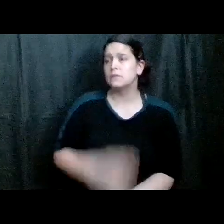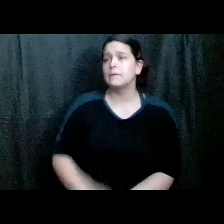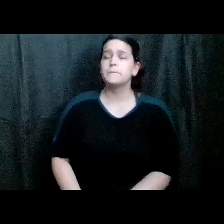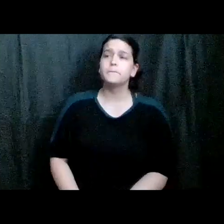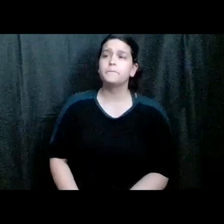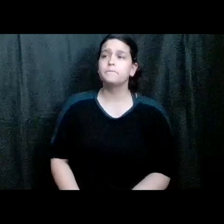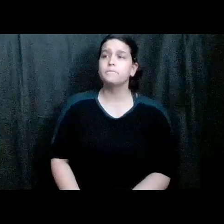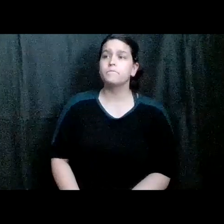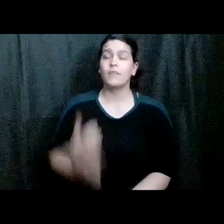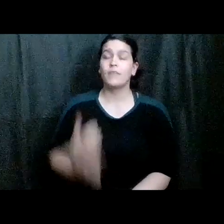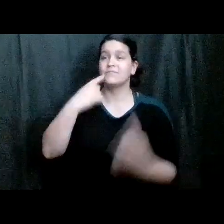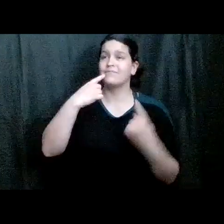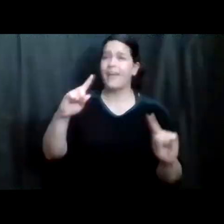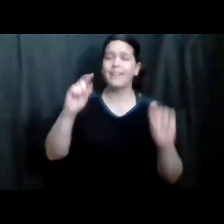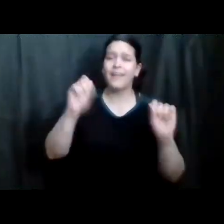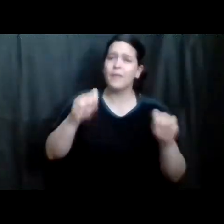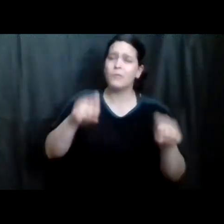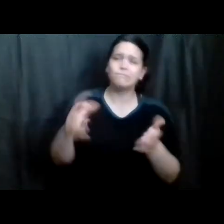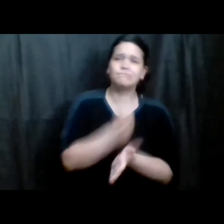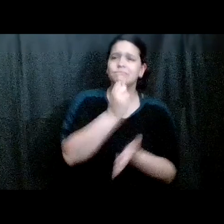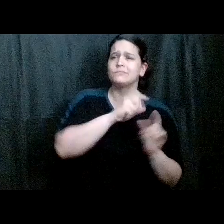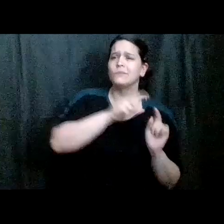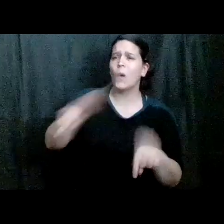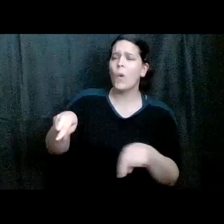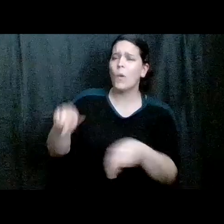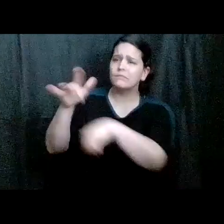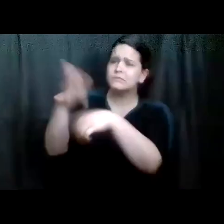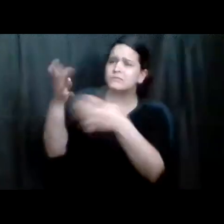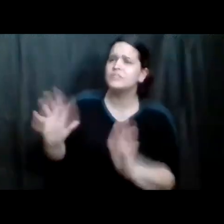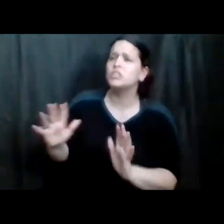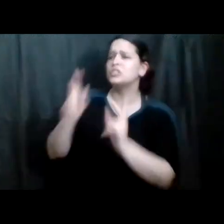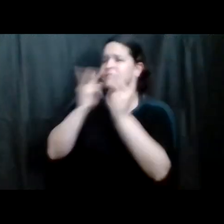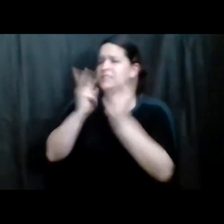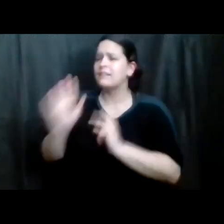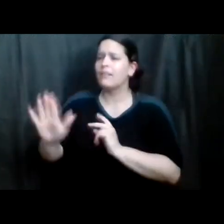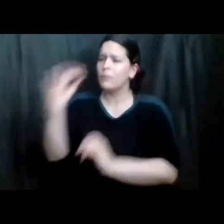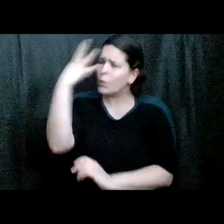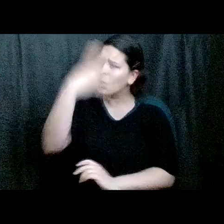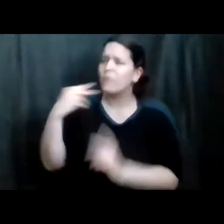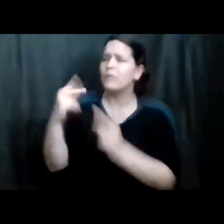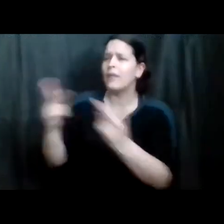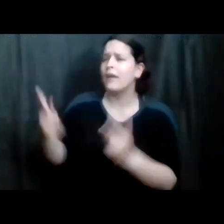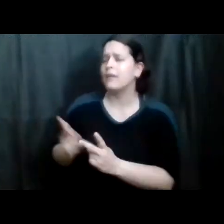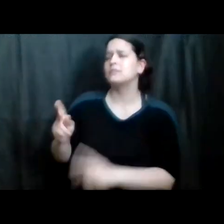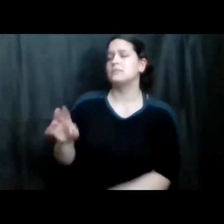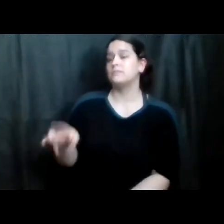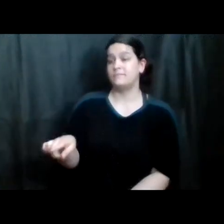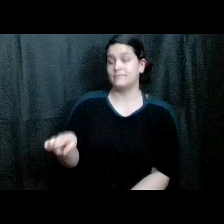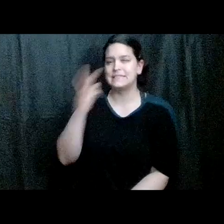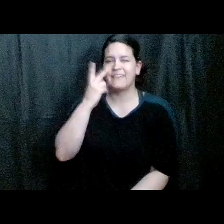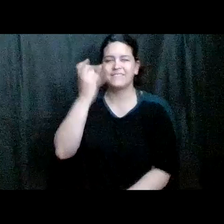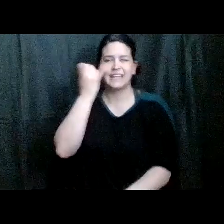I was finally blessed to go out there and see where they're at and visit their beautiful place. And let's see if I can show you this amaranth